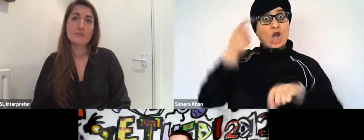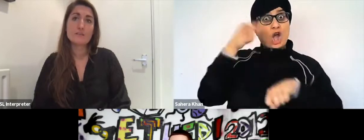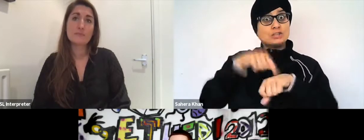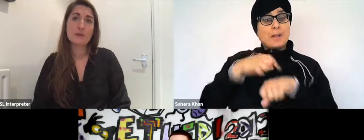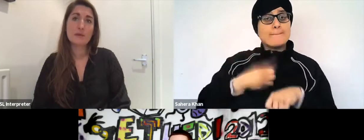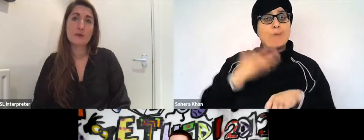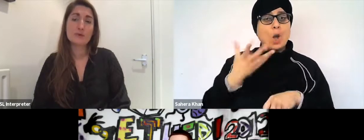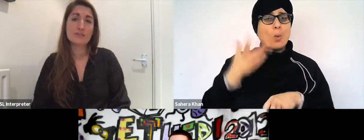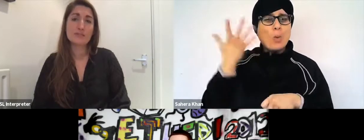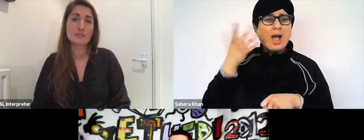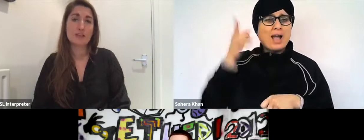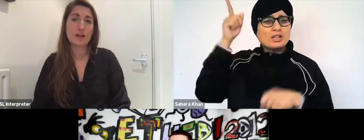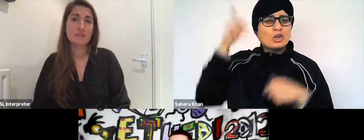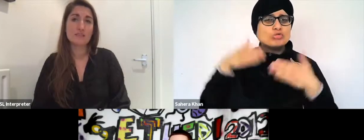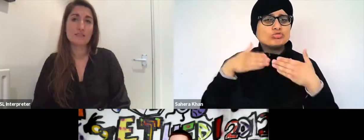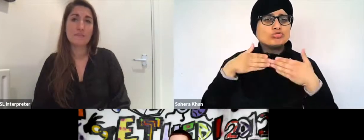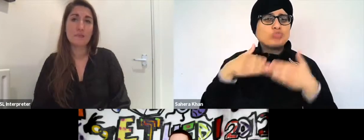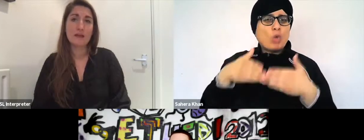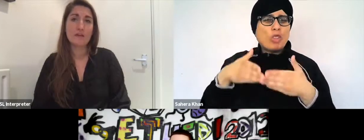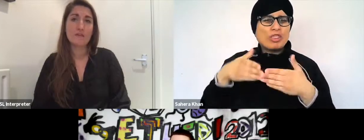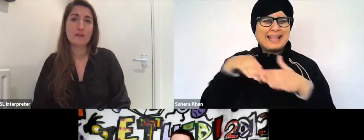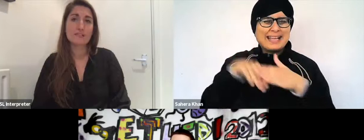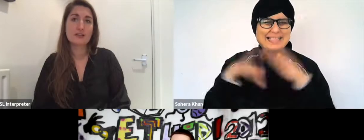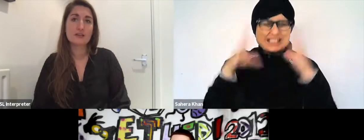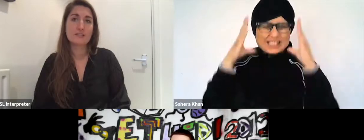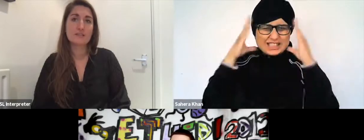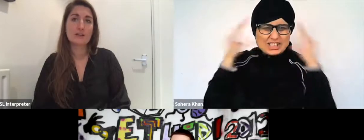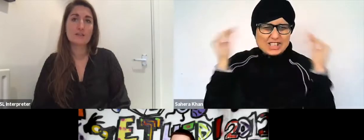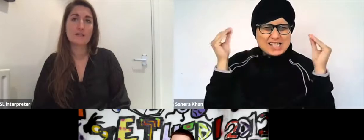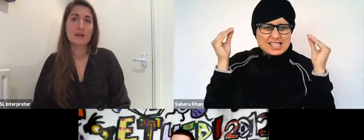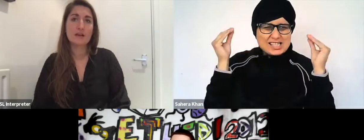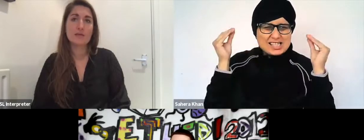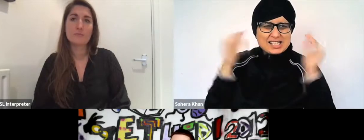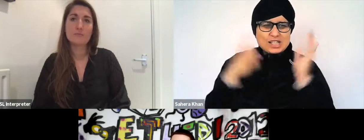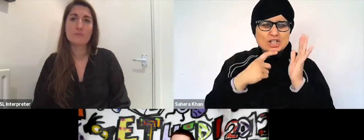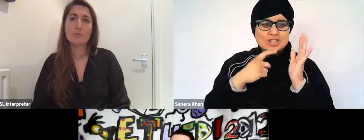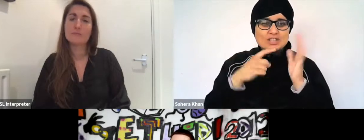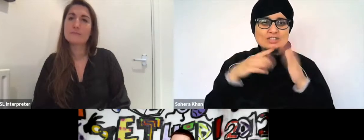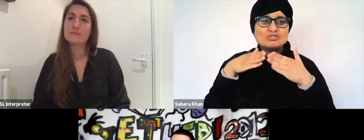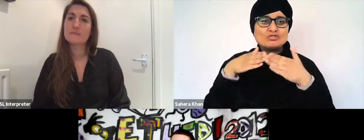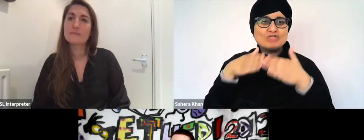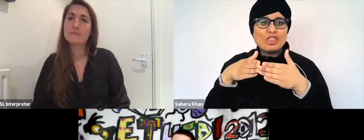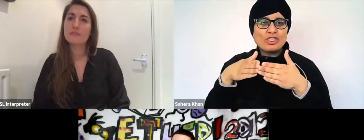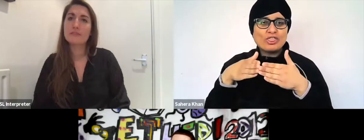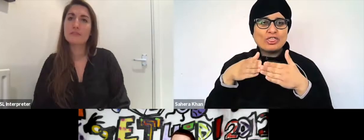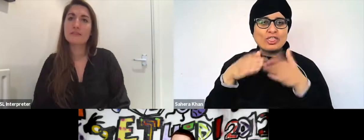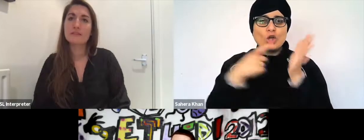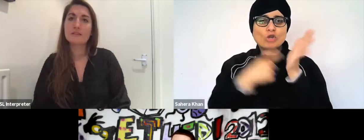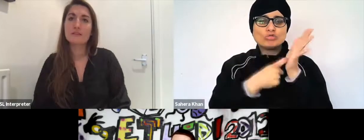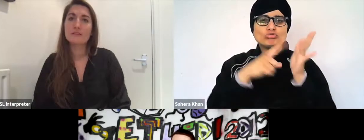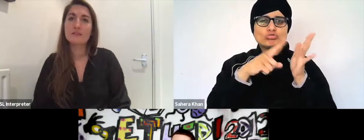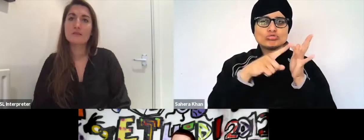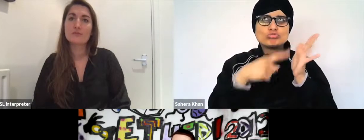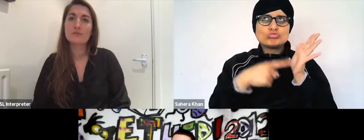So I've done one of my poems 2 times. The first time I did one of my poems